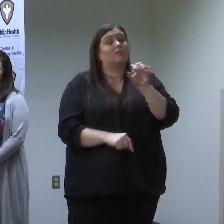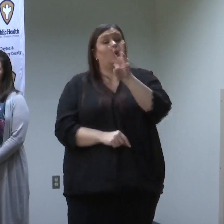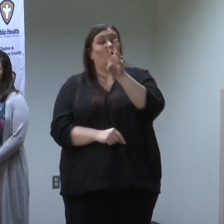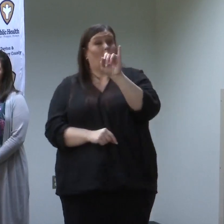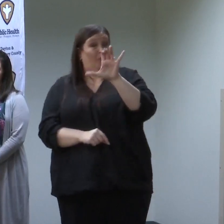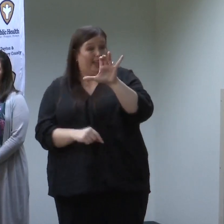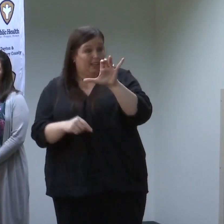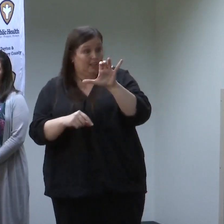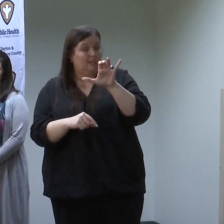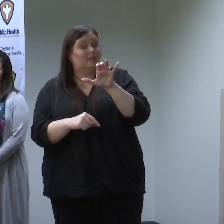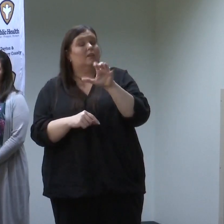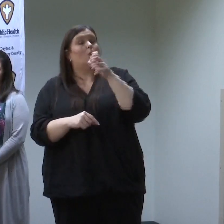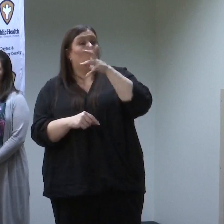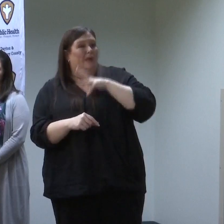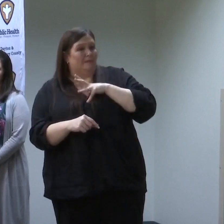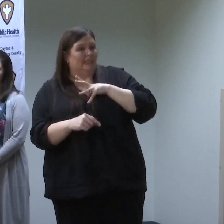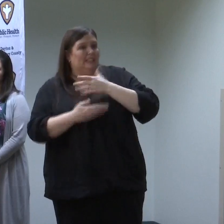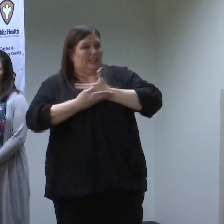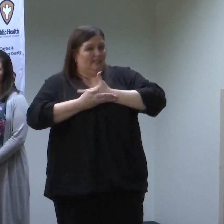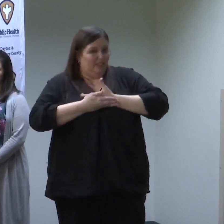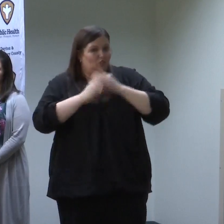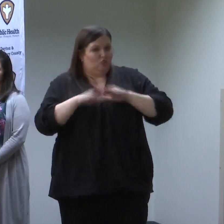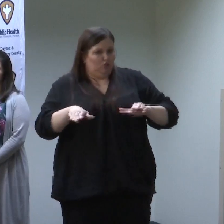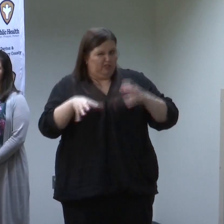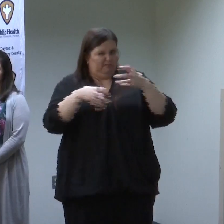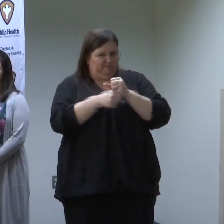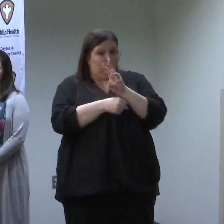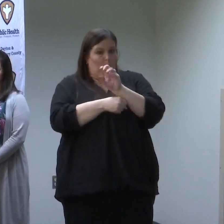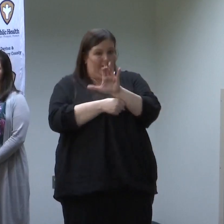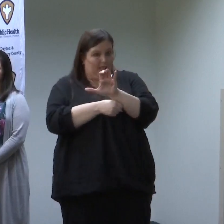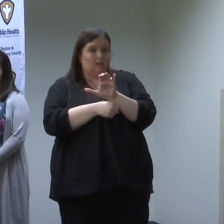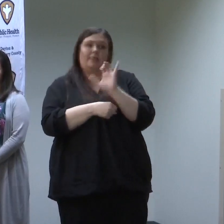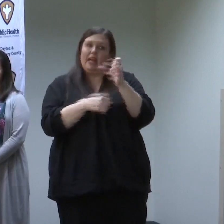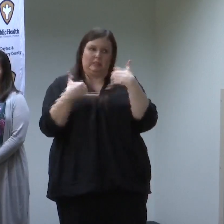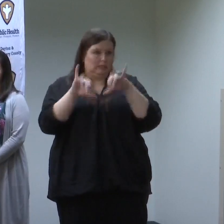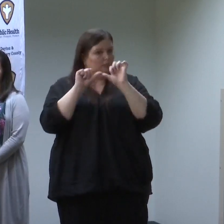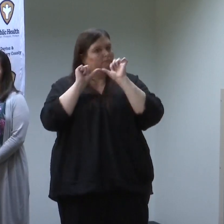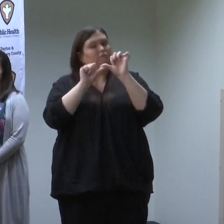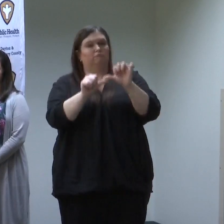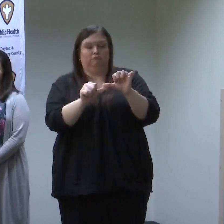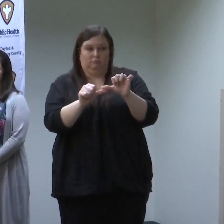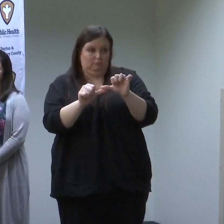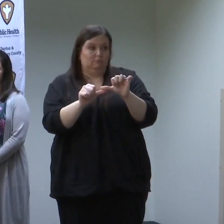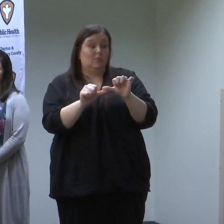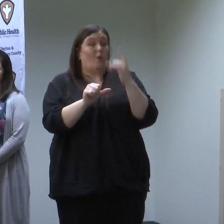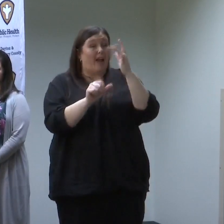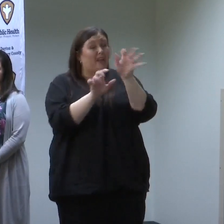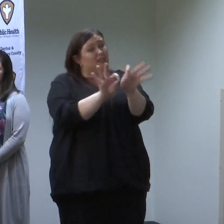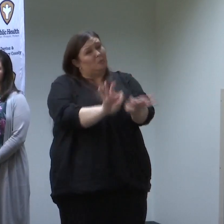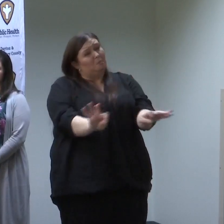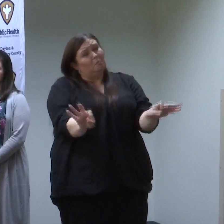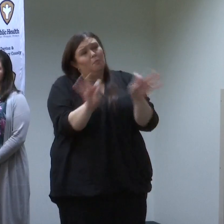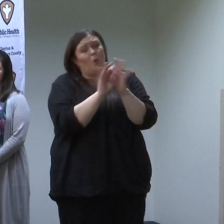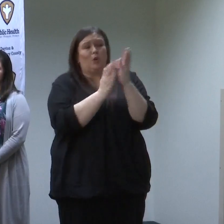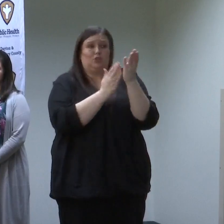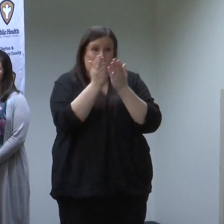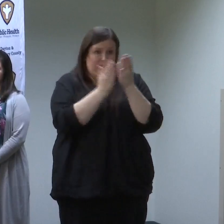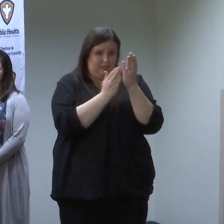Children's program, yes, it needs to continue because it provides vital service to mothers and infants.